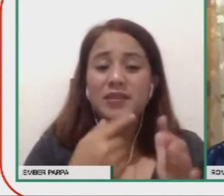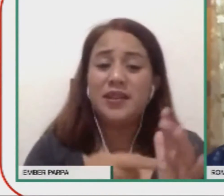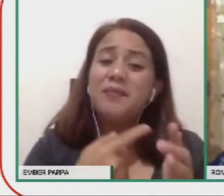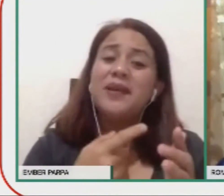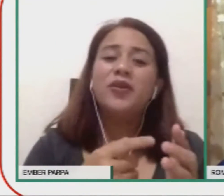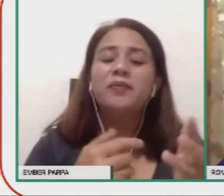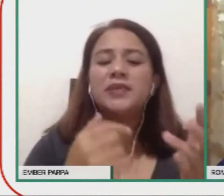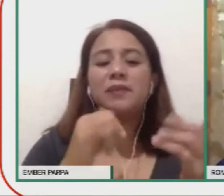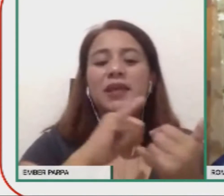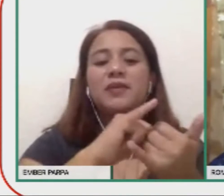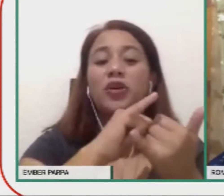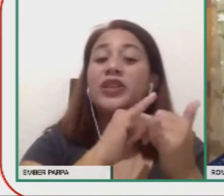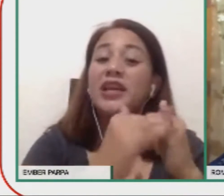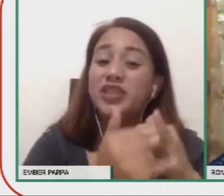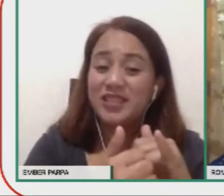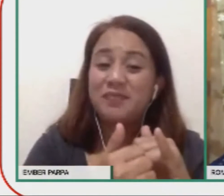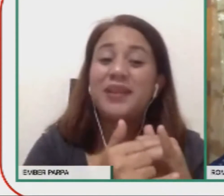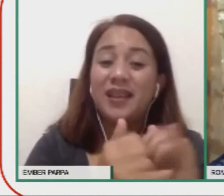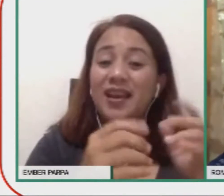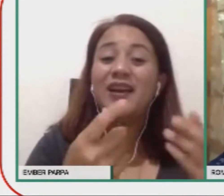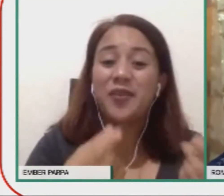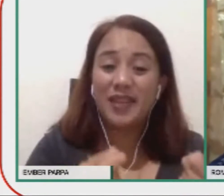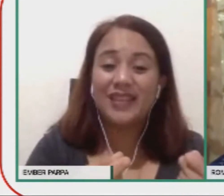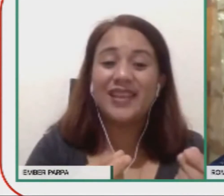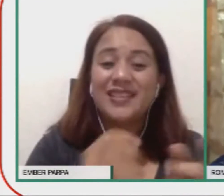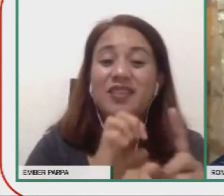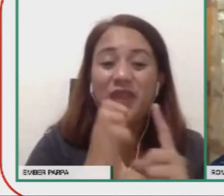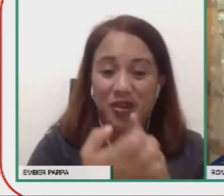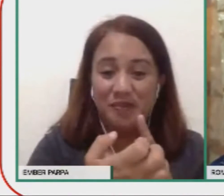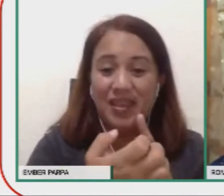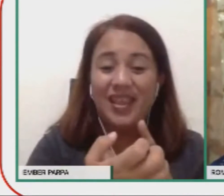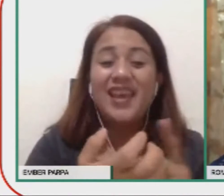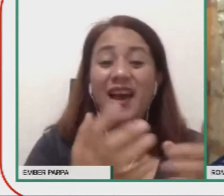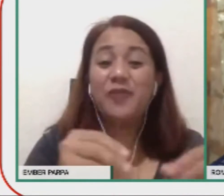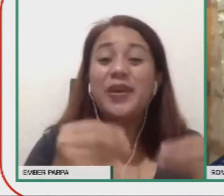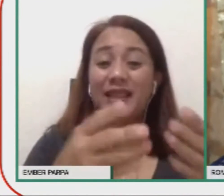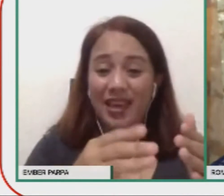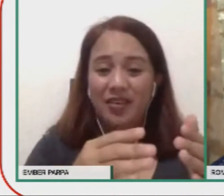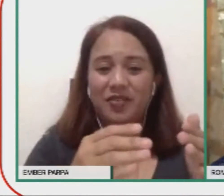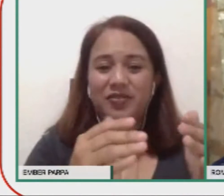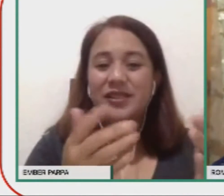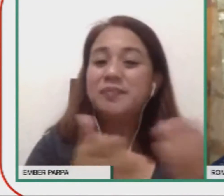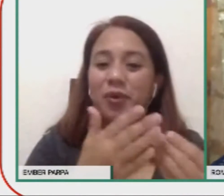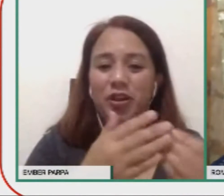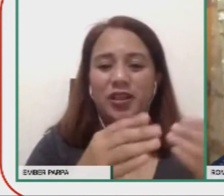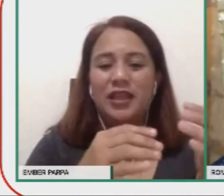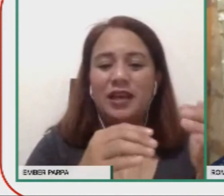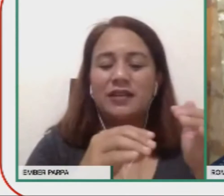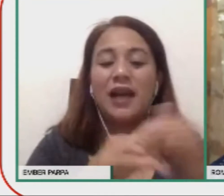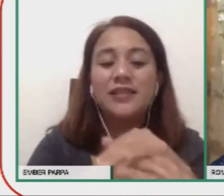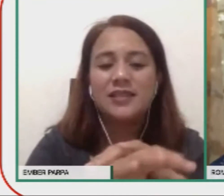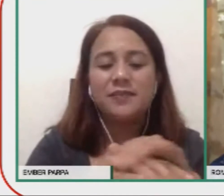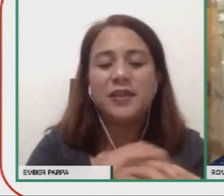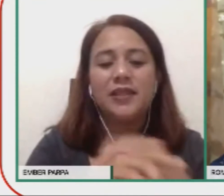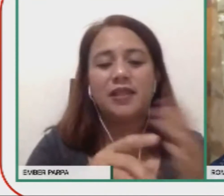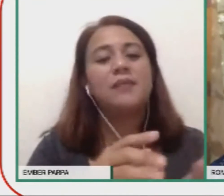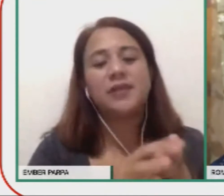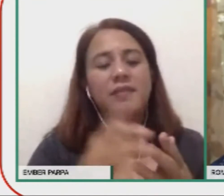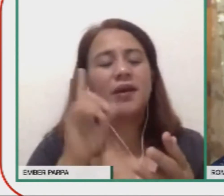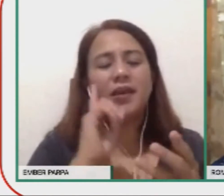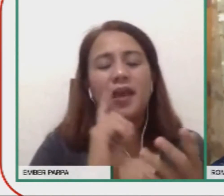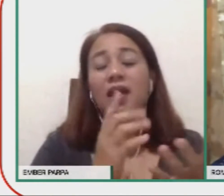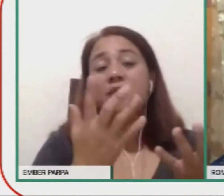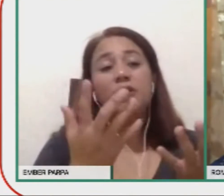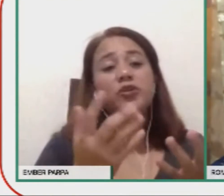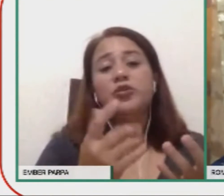din naman, no? Sometimes konting adjustment lang gagawin natin sa environment. We can give simple ng accessibility naman sa mga